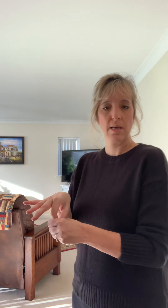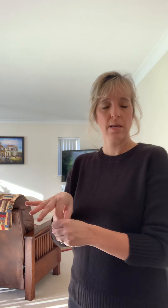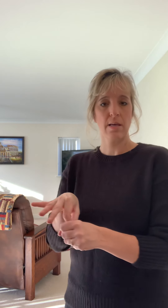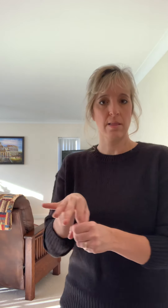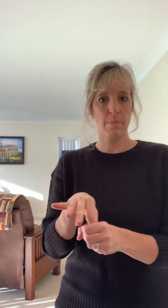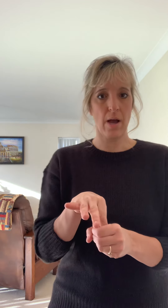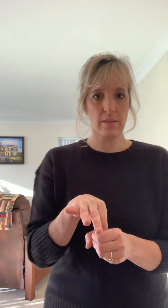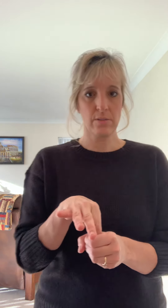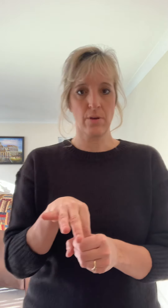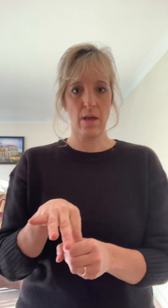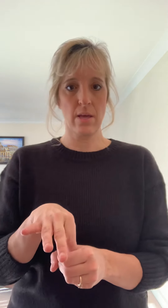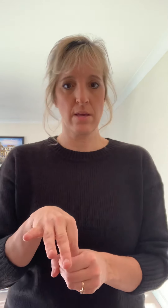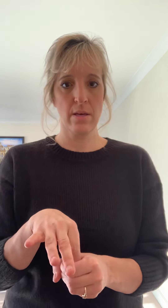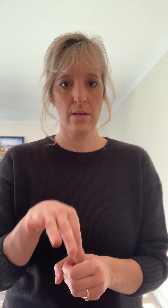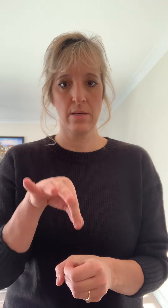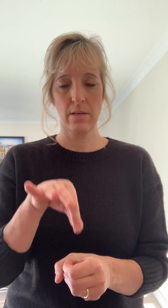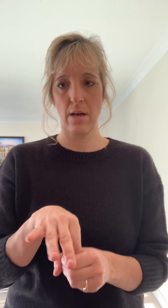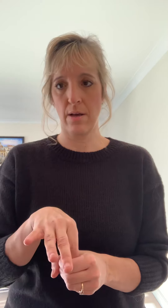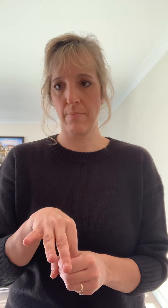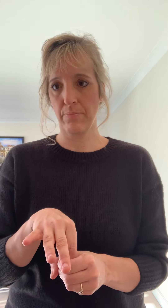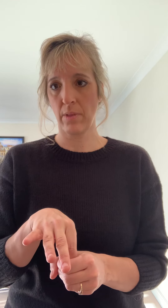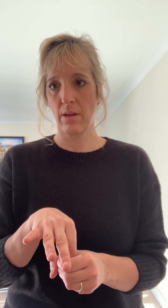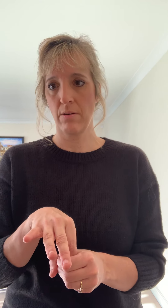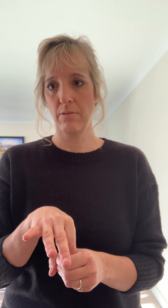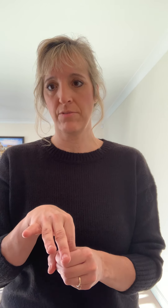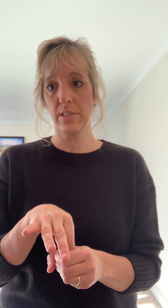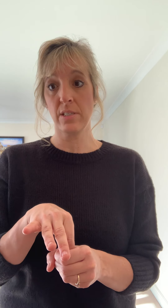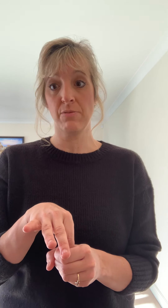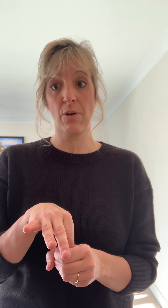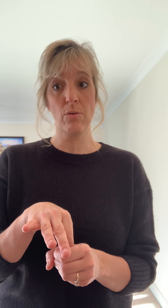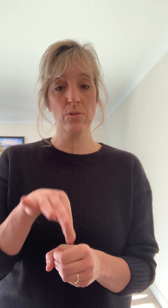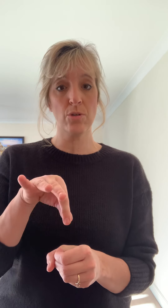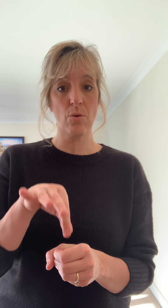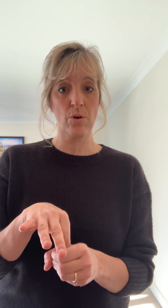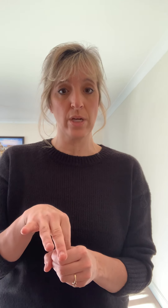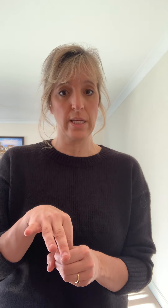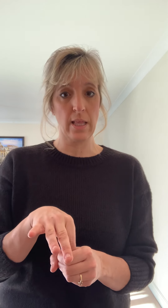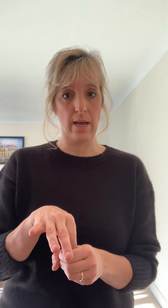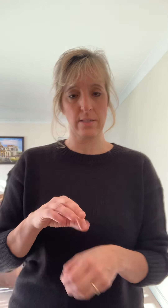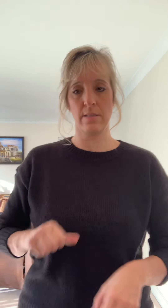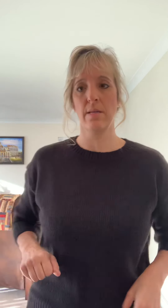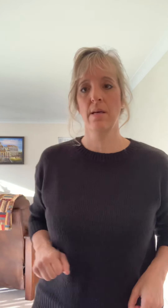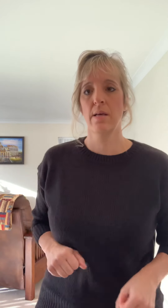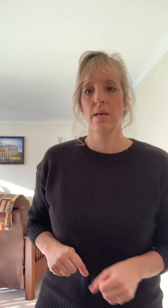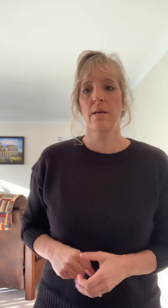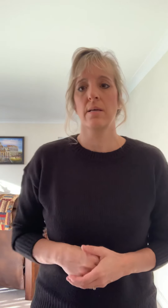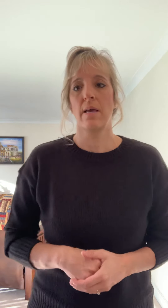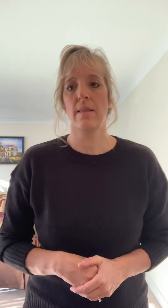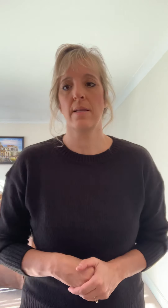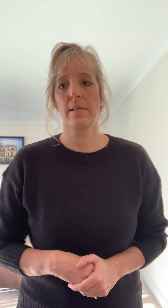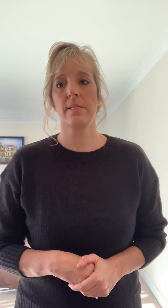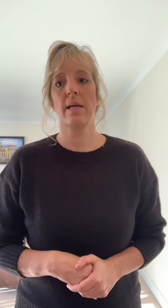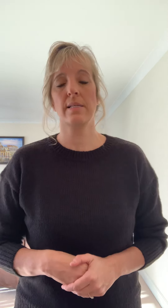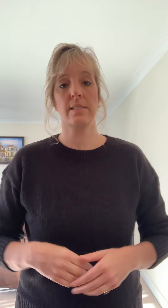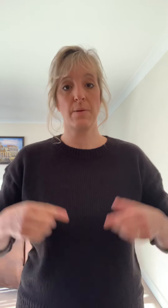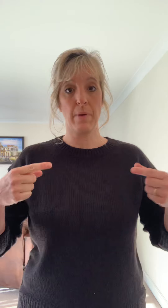in the box, okay? This is vote or elect. Okay, the next sign is